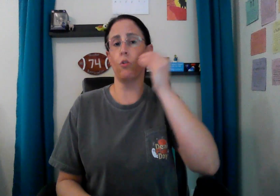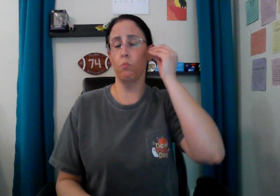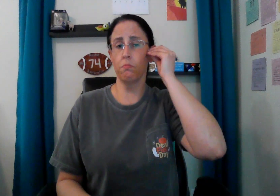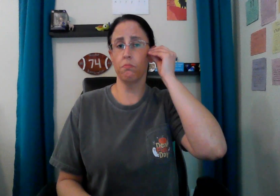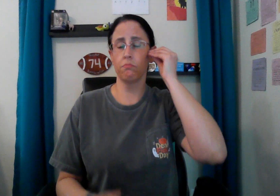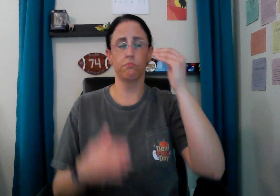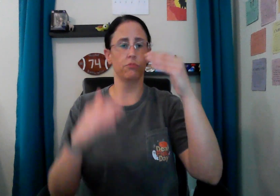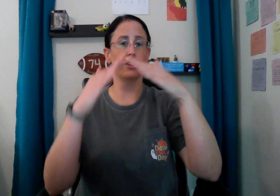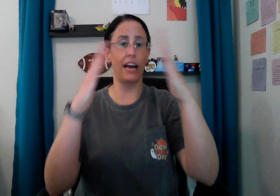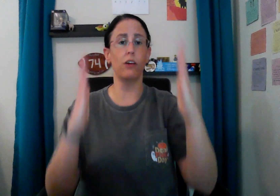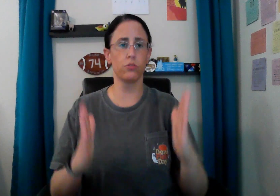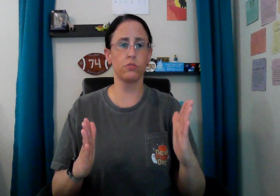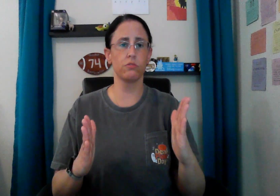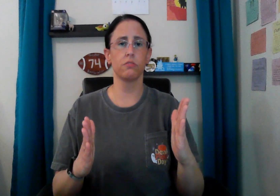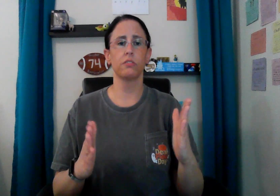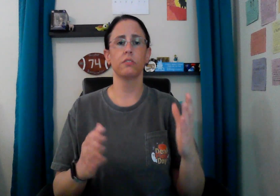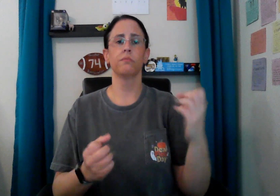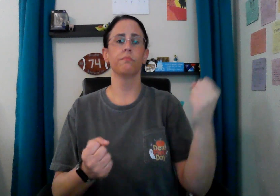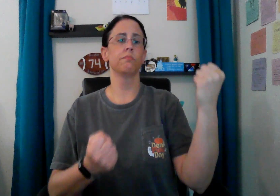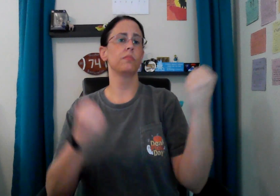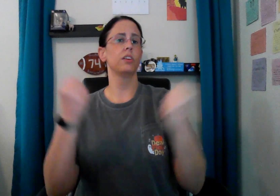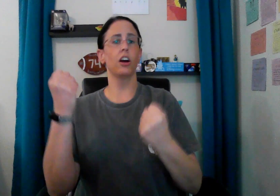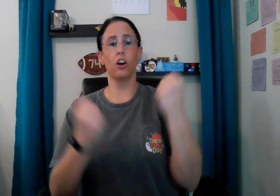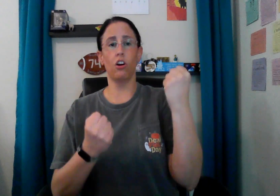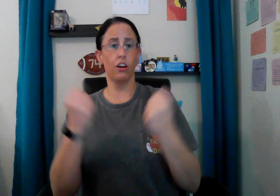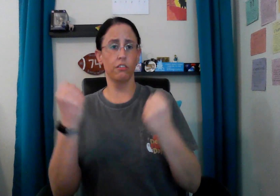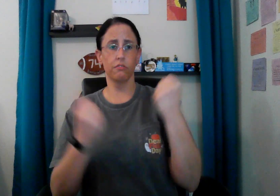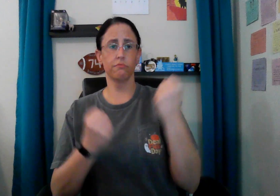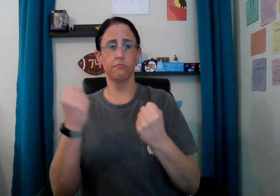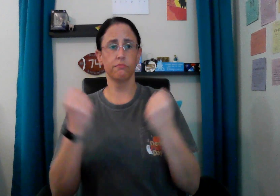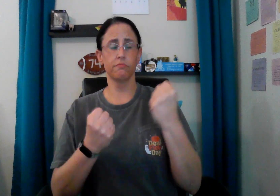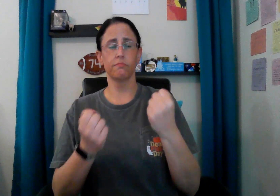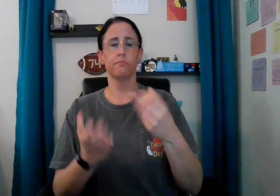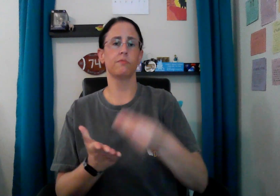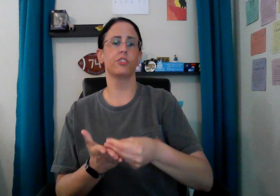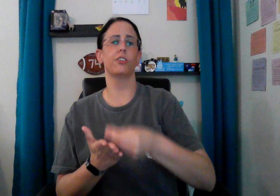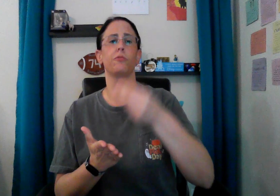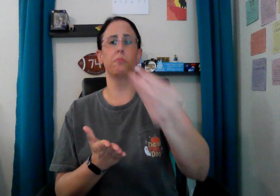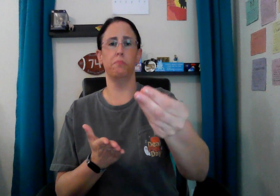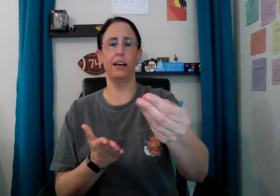home or a house, a car. So buy.